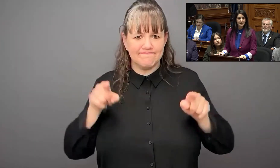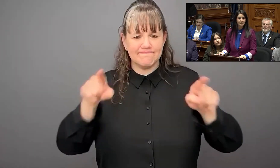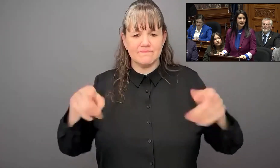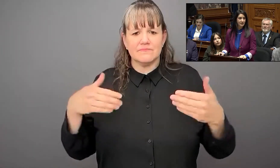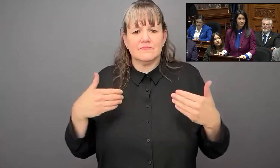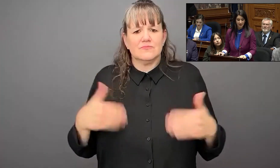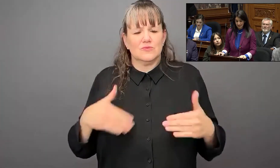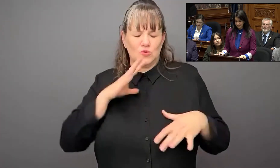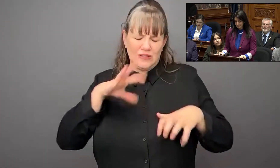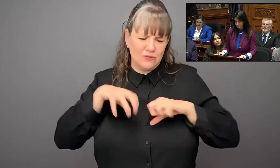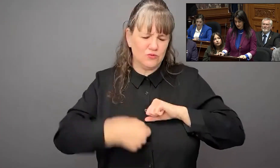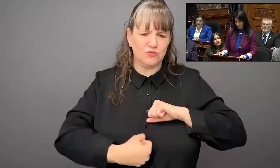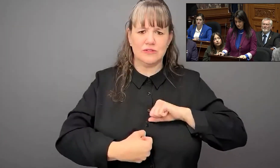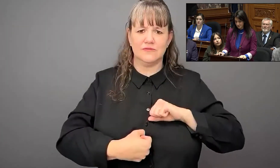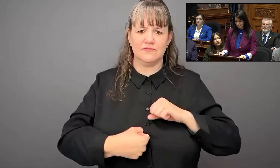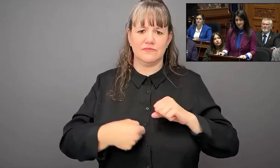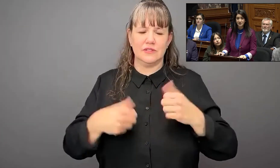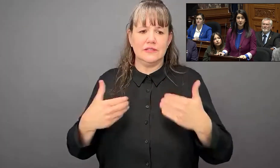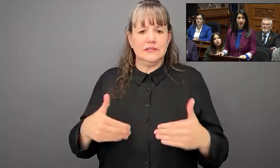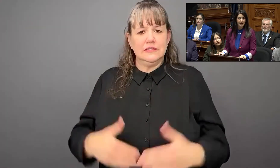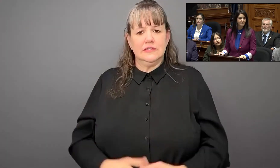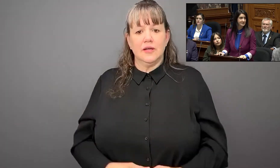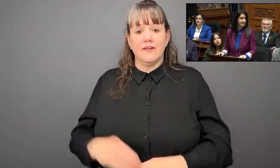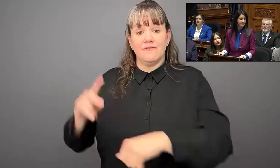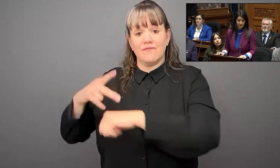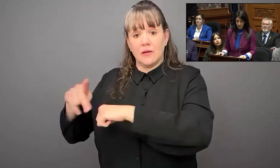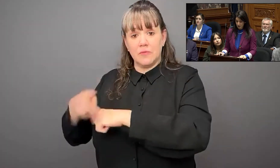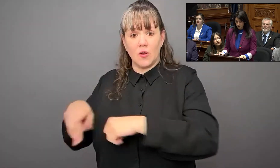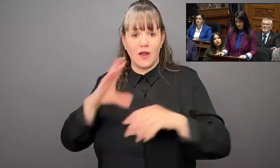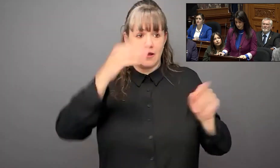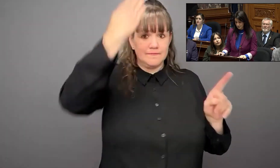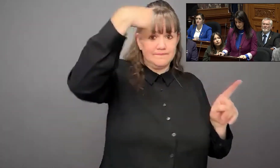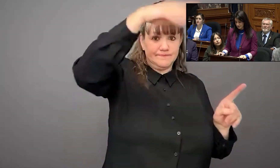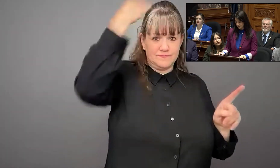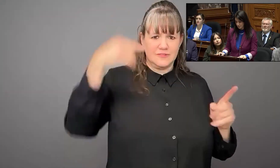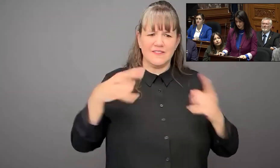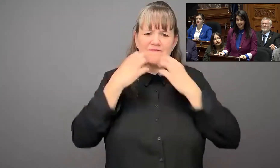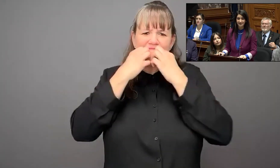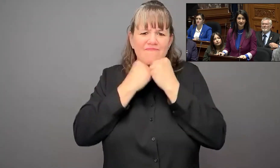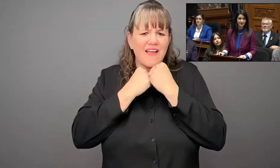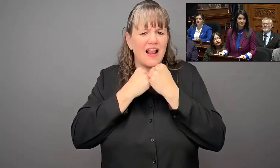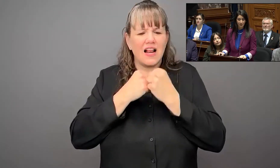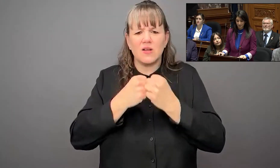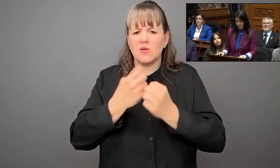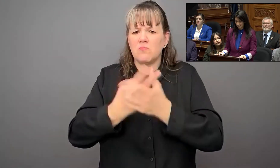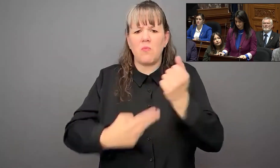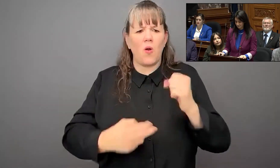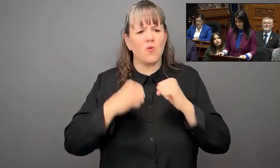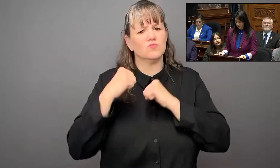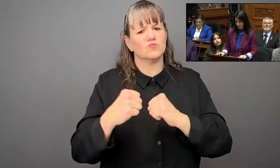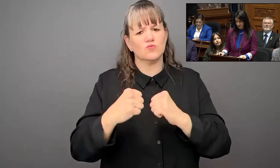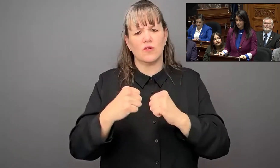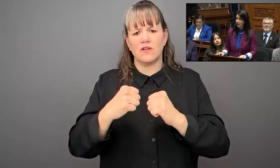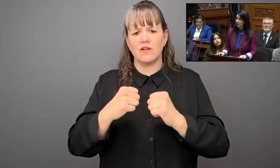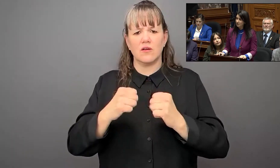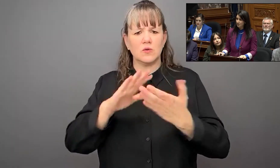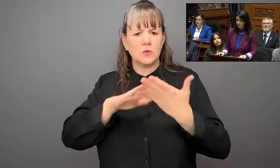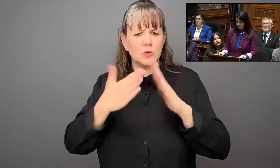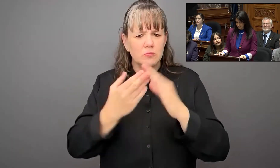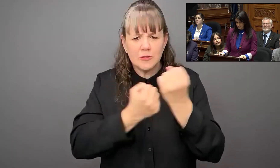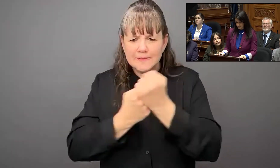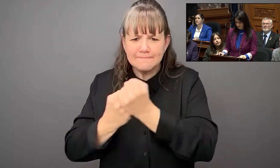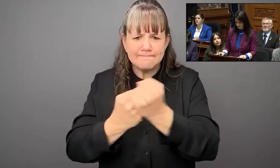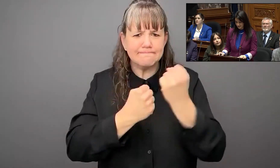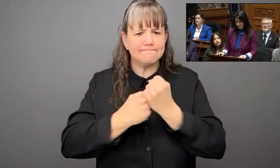Both Filipino and Sikh values place a strong emphasis on community support and collective well-being. At the heart of